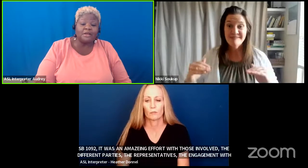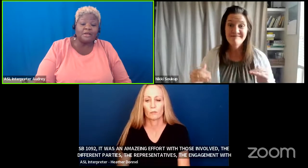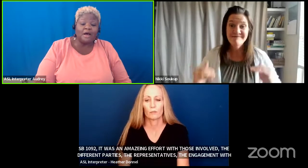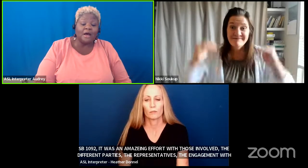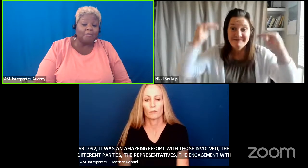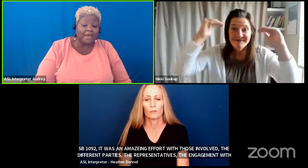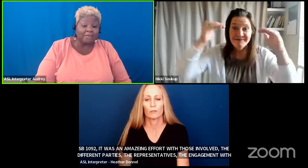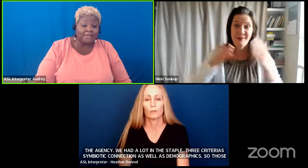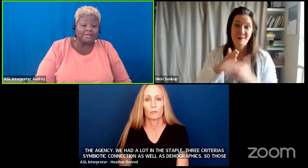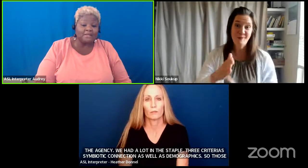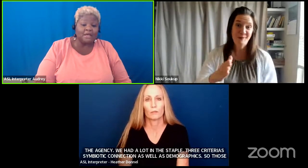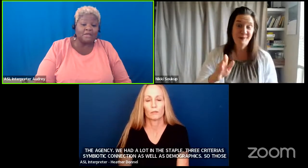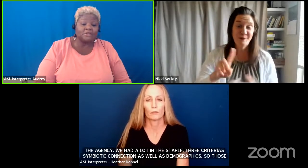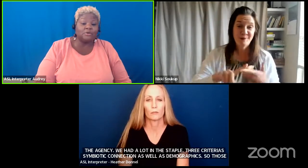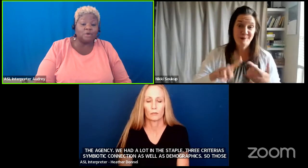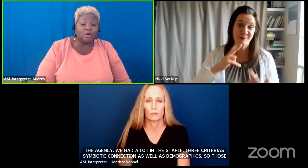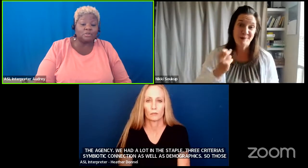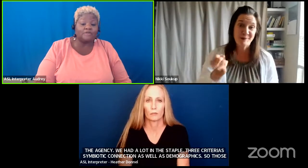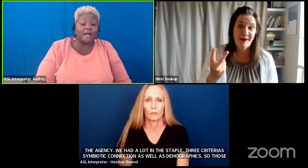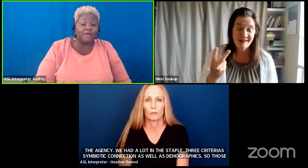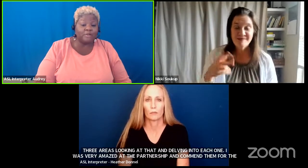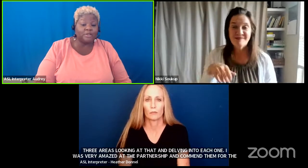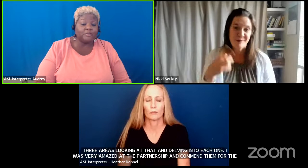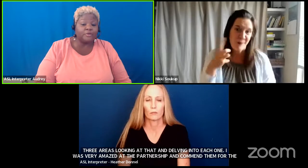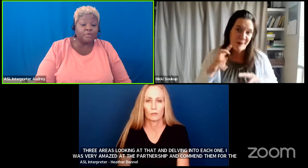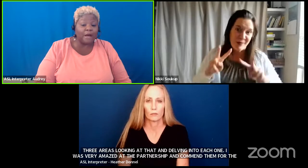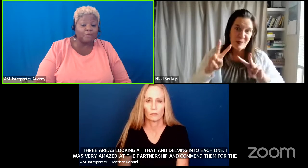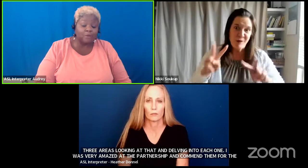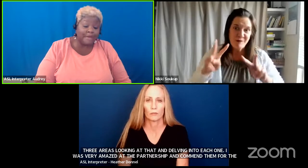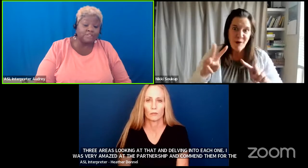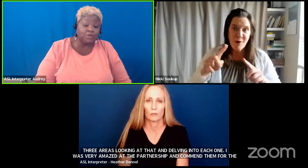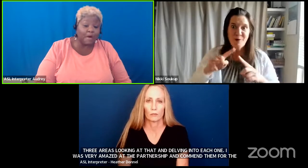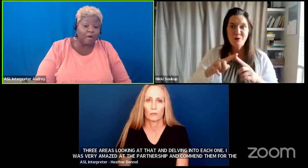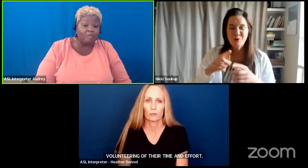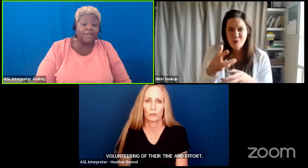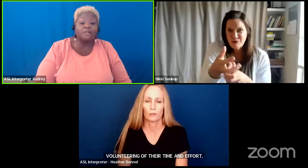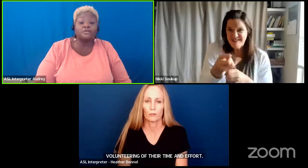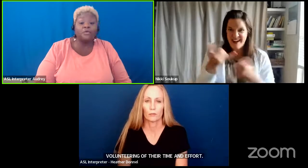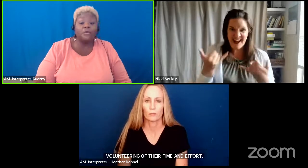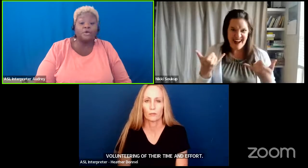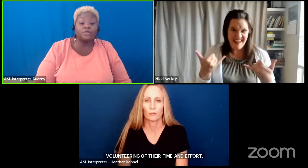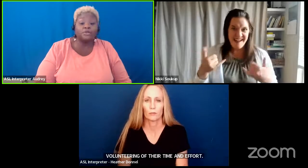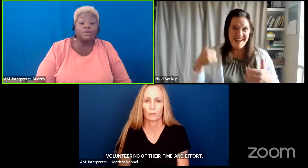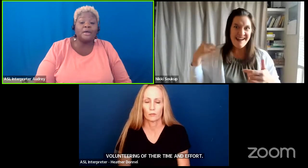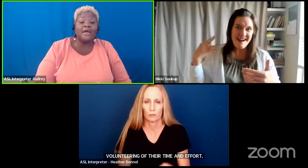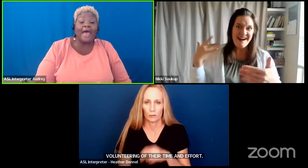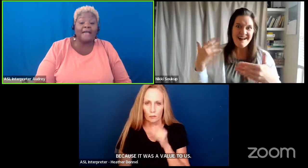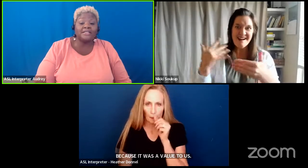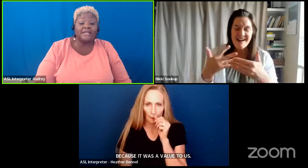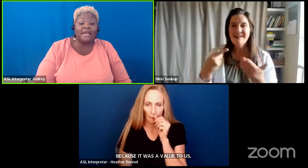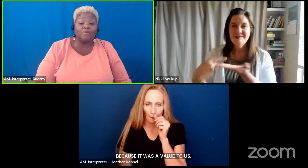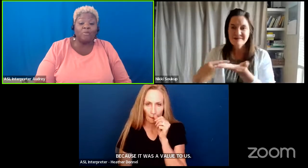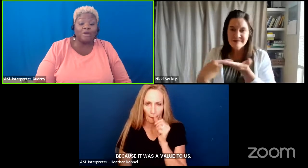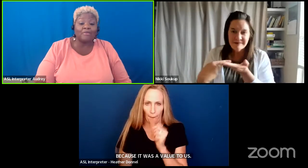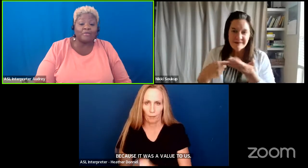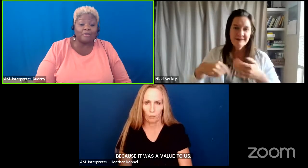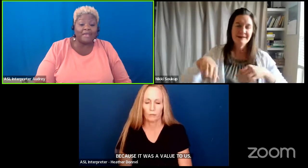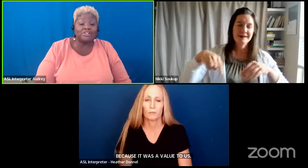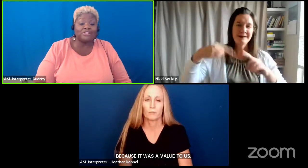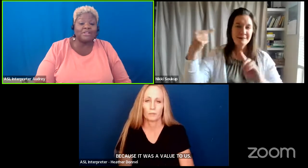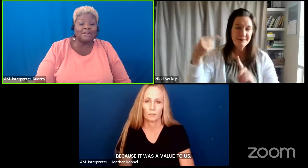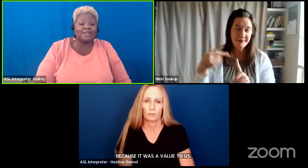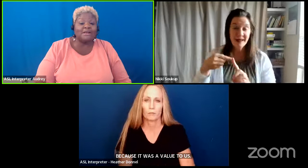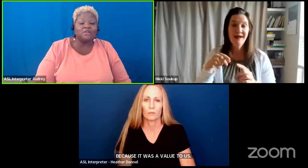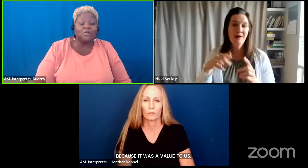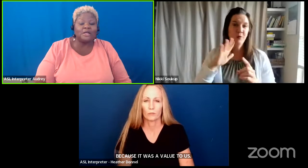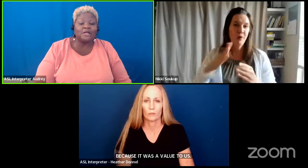100 babies to adults, following them through age 12, and look forward to actually getting more